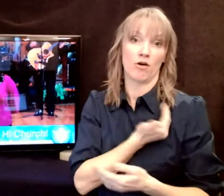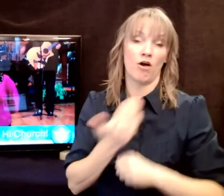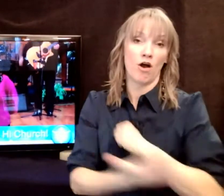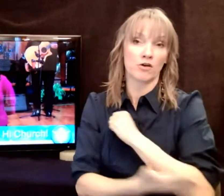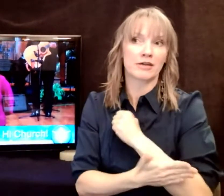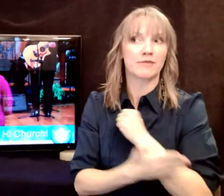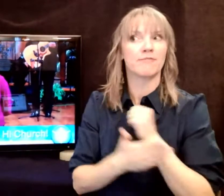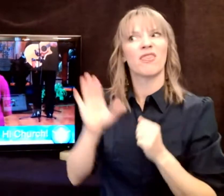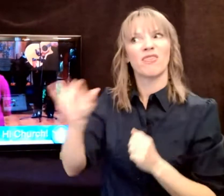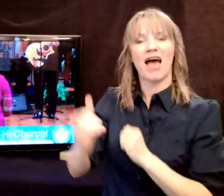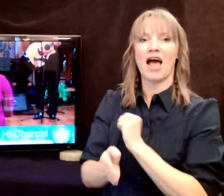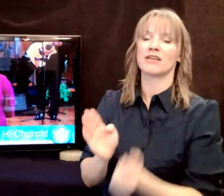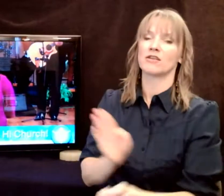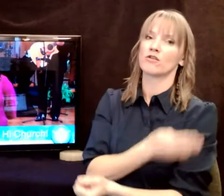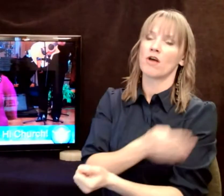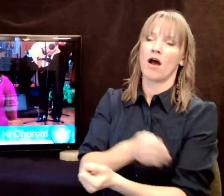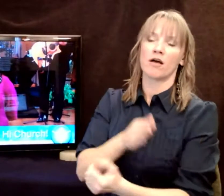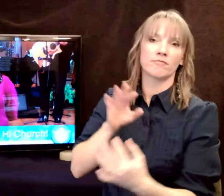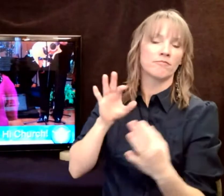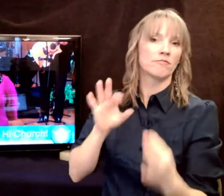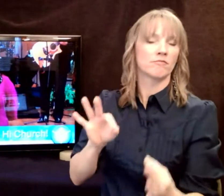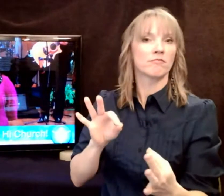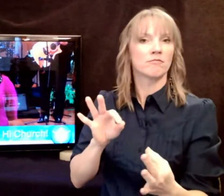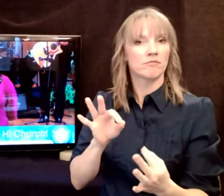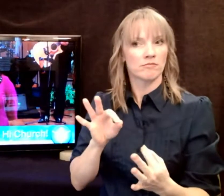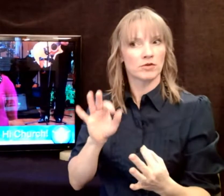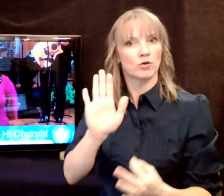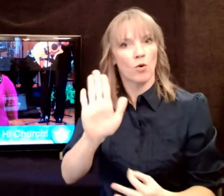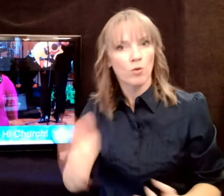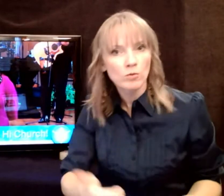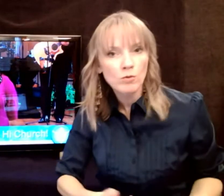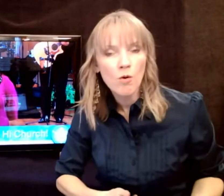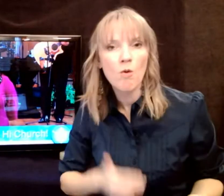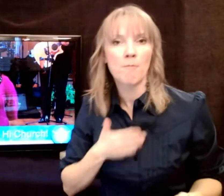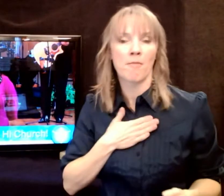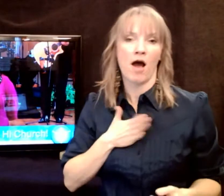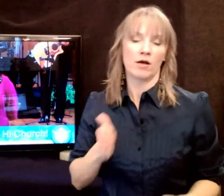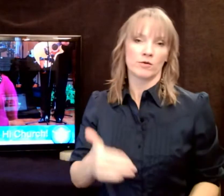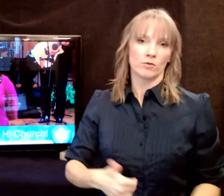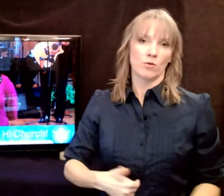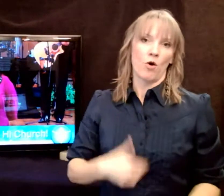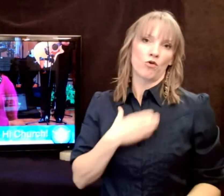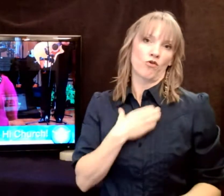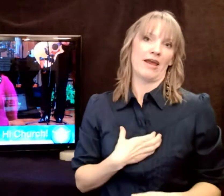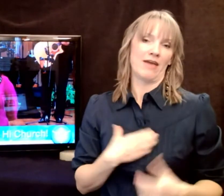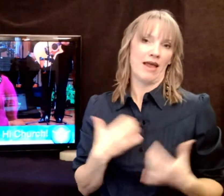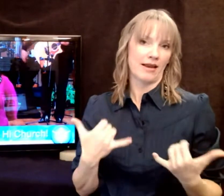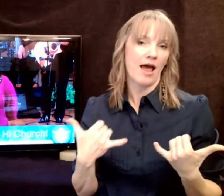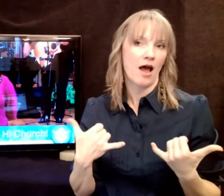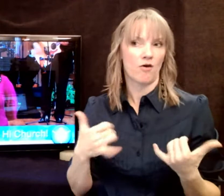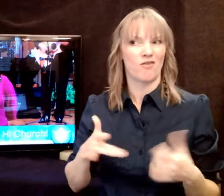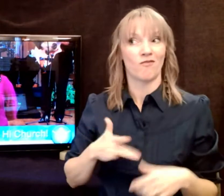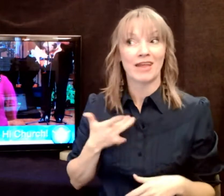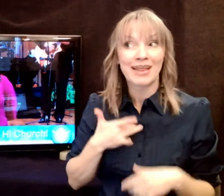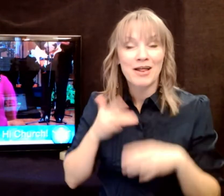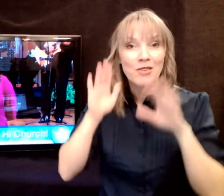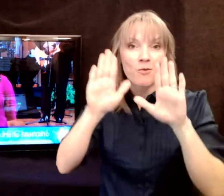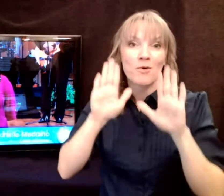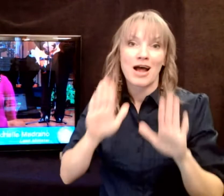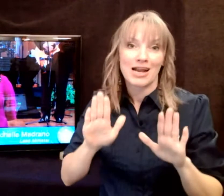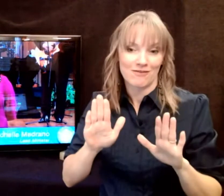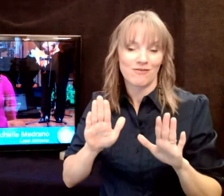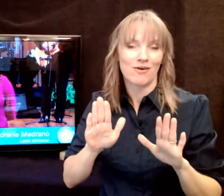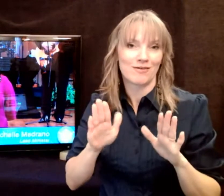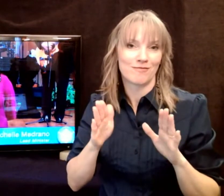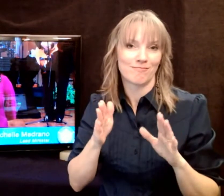that song may be just exactly what your soul and my soul is craving and feeling the wonderful effects of. So I'm